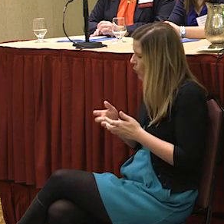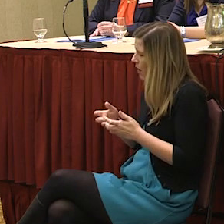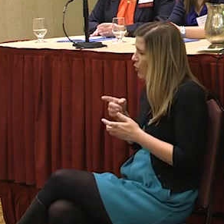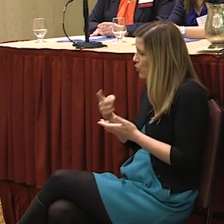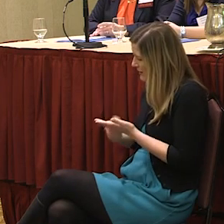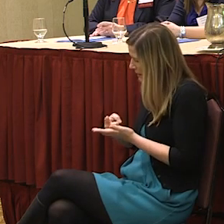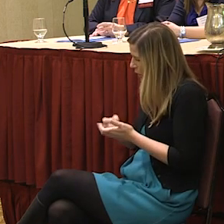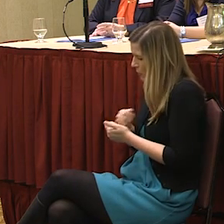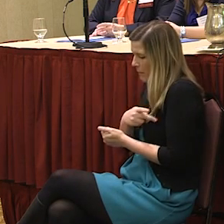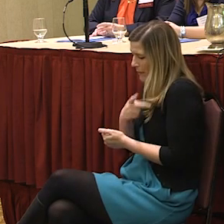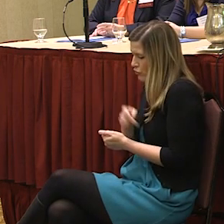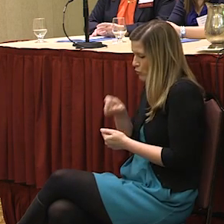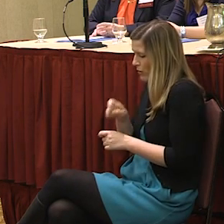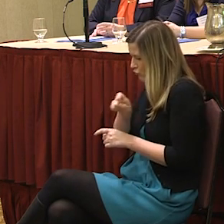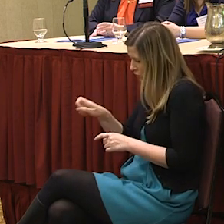can just write that in that line there.